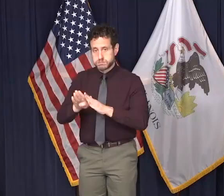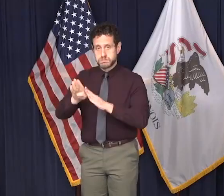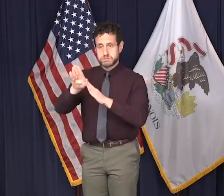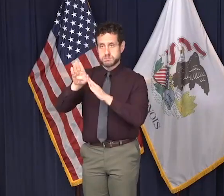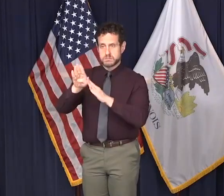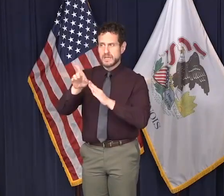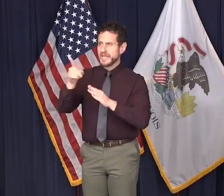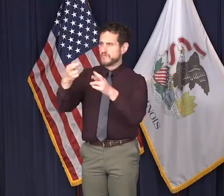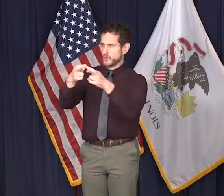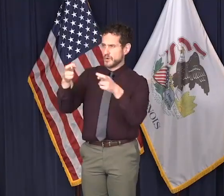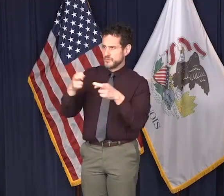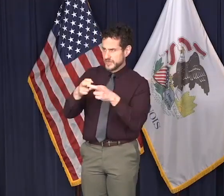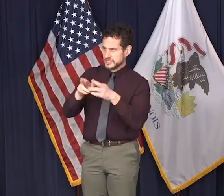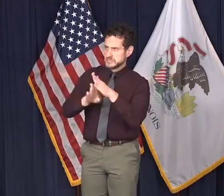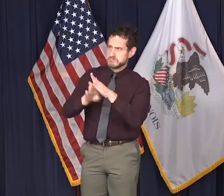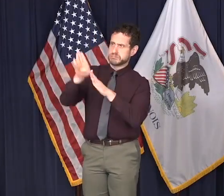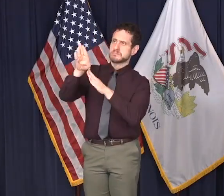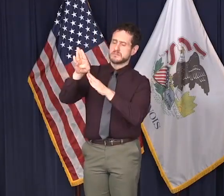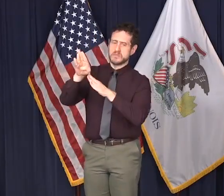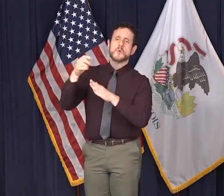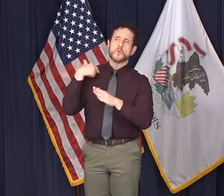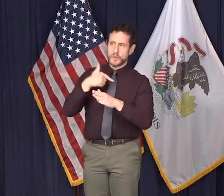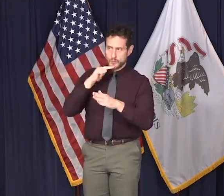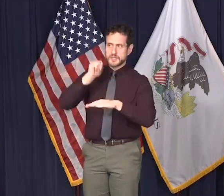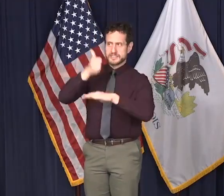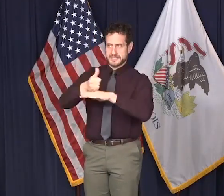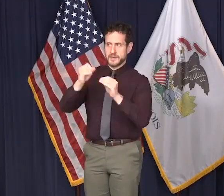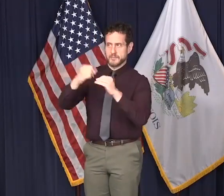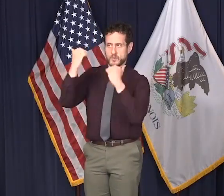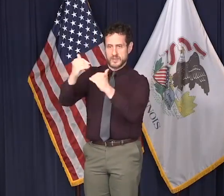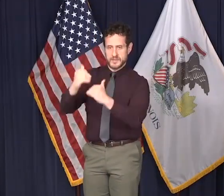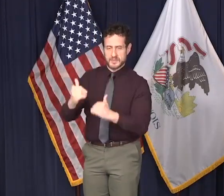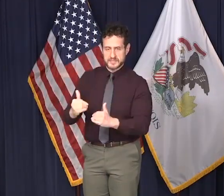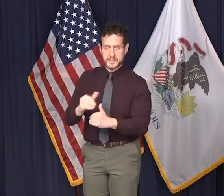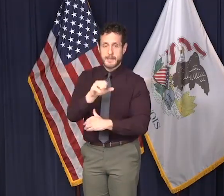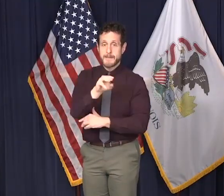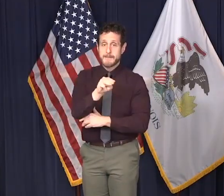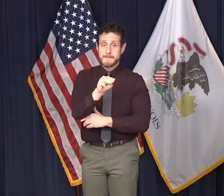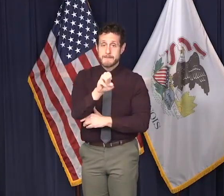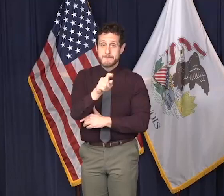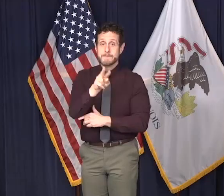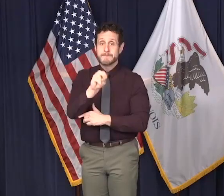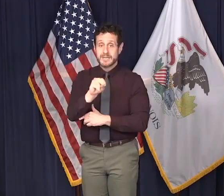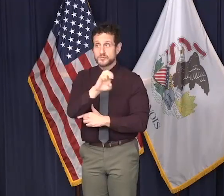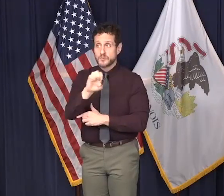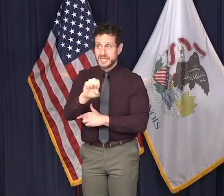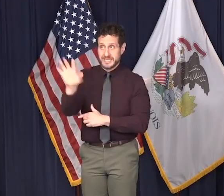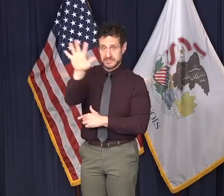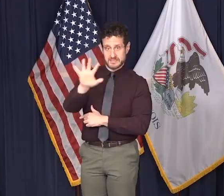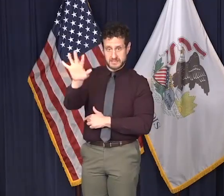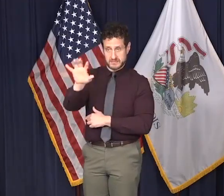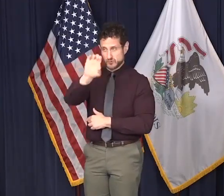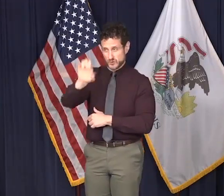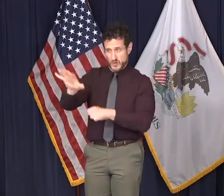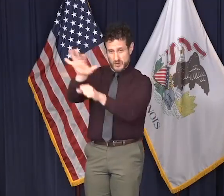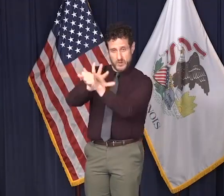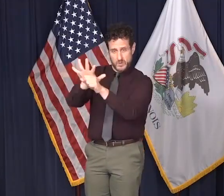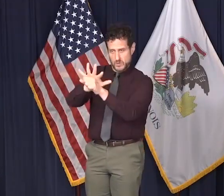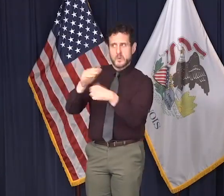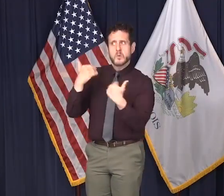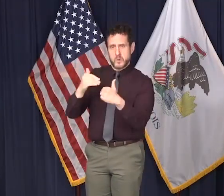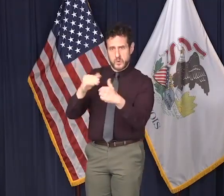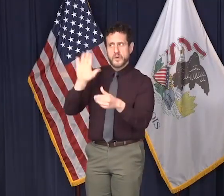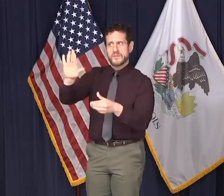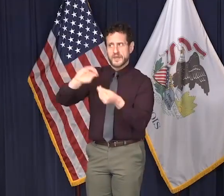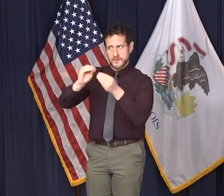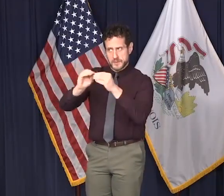region crosses over the metrics that we set. And Metro East is coming dangerously close to that. So I have